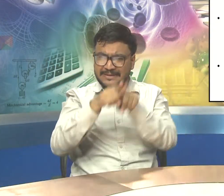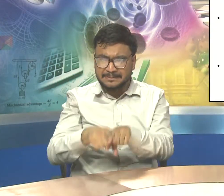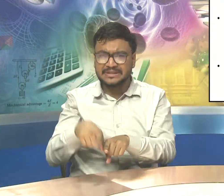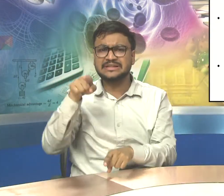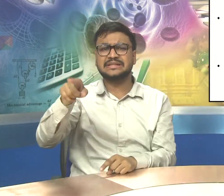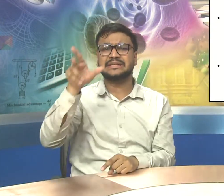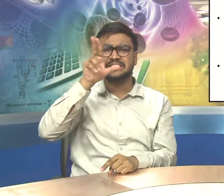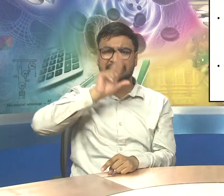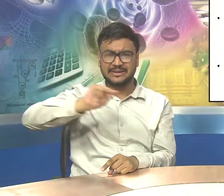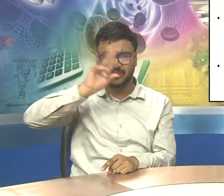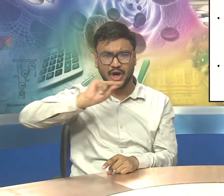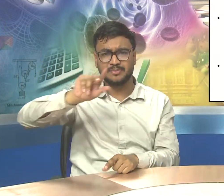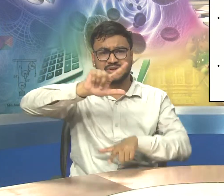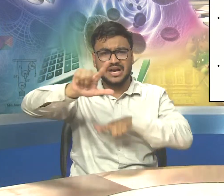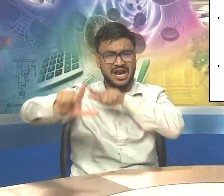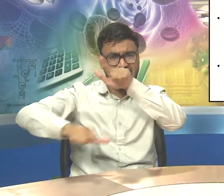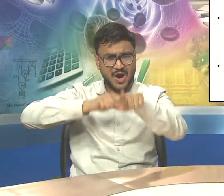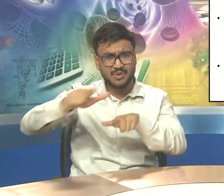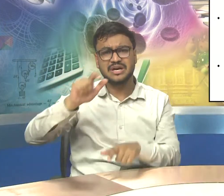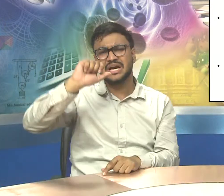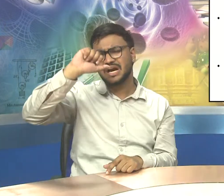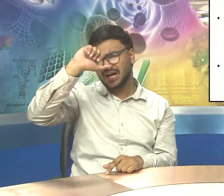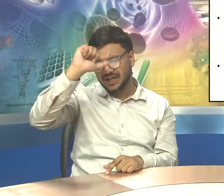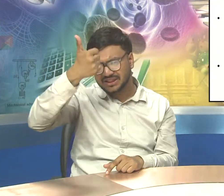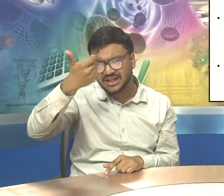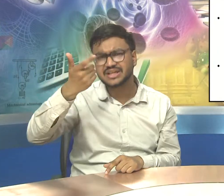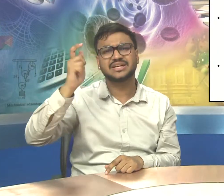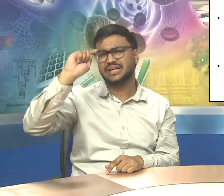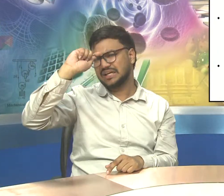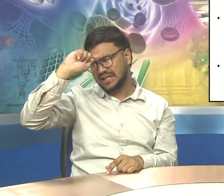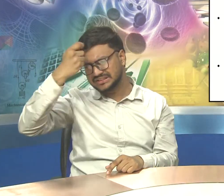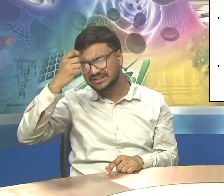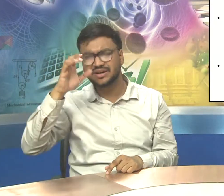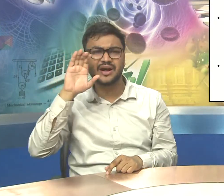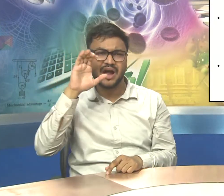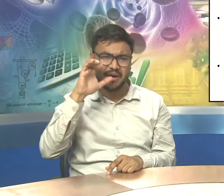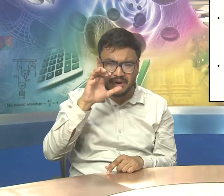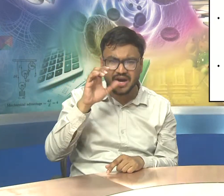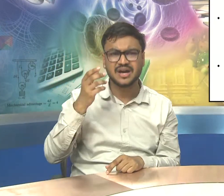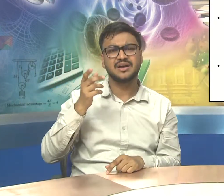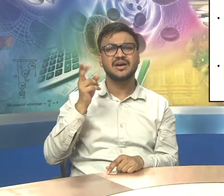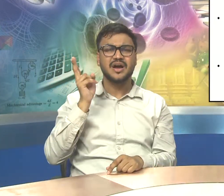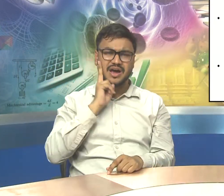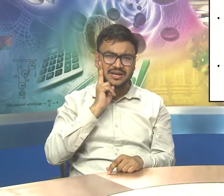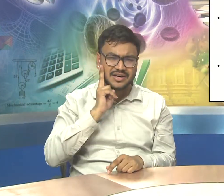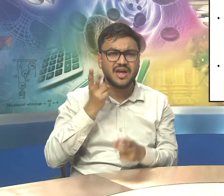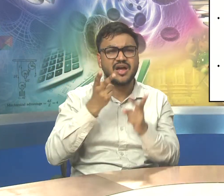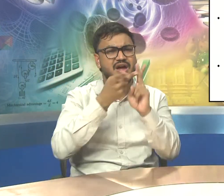Hindi or any other spoken or written language.